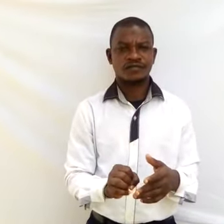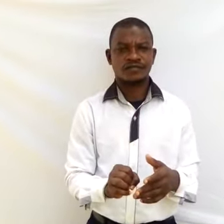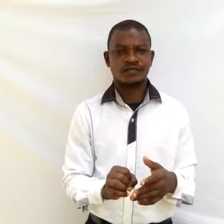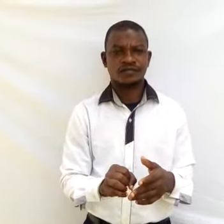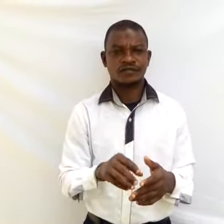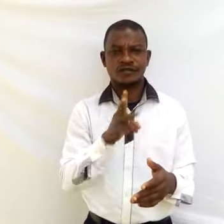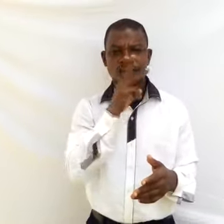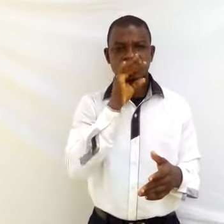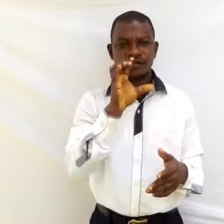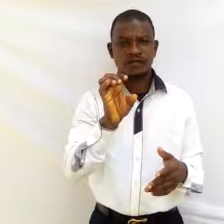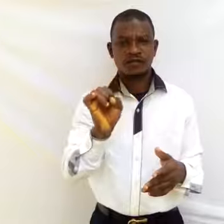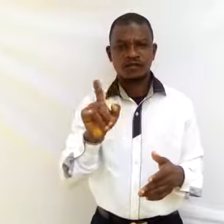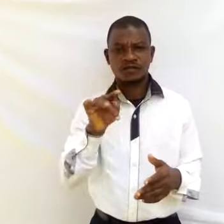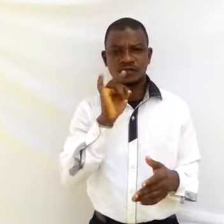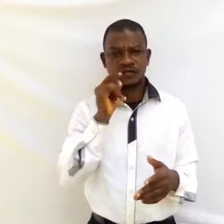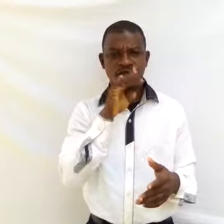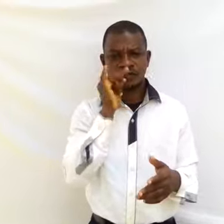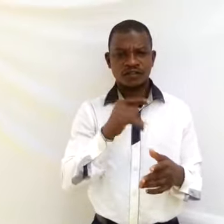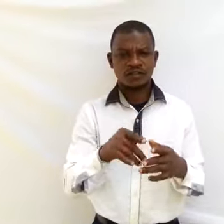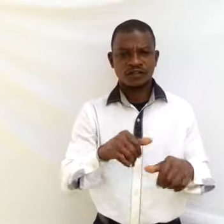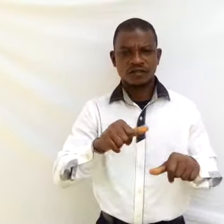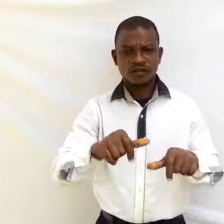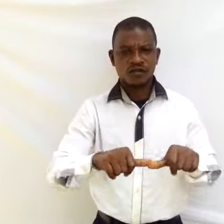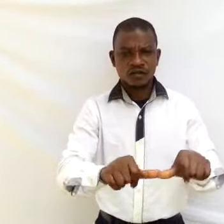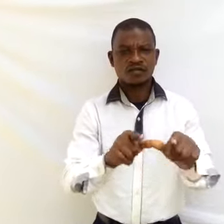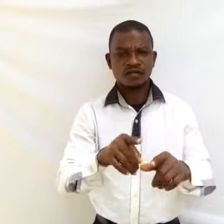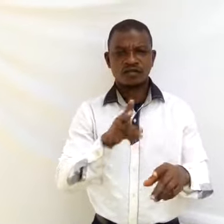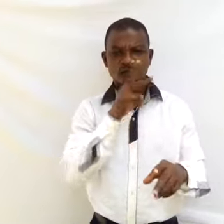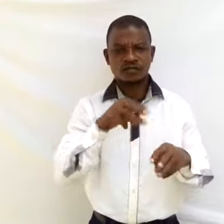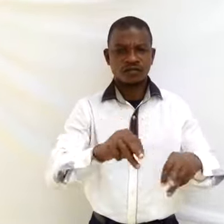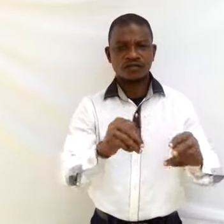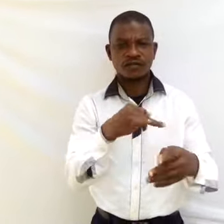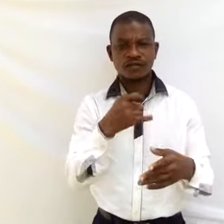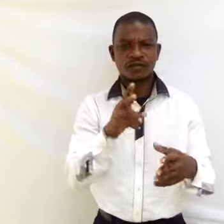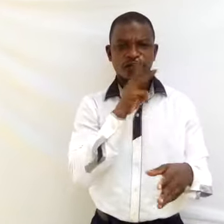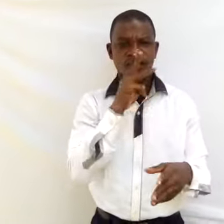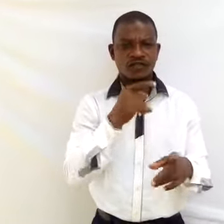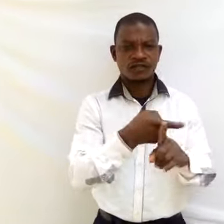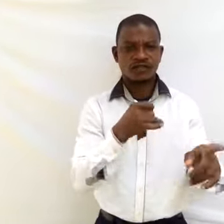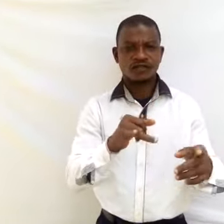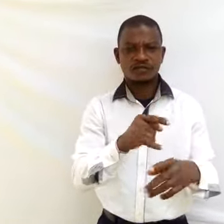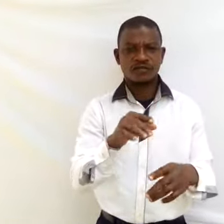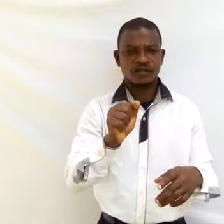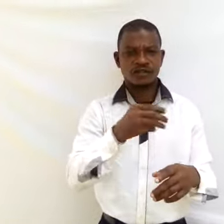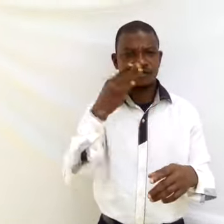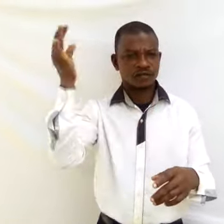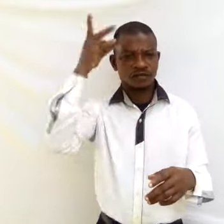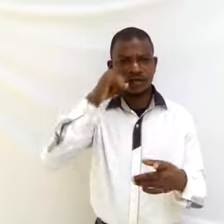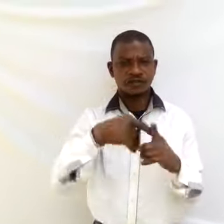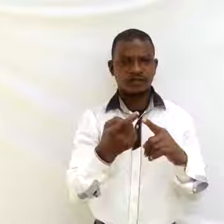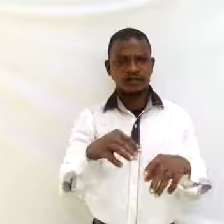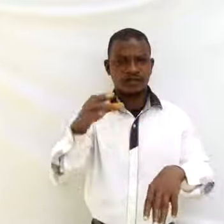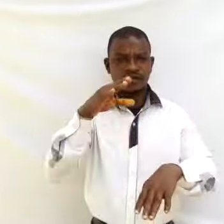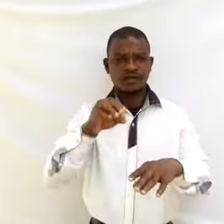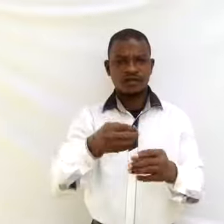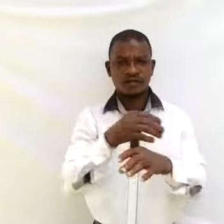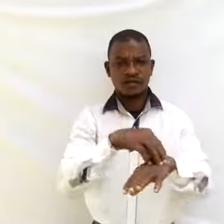Water cycle is the continuous movement of water from the atmosphere to the earth and from